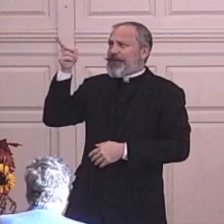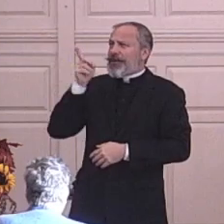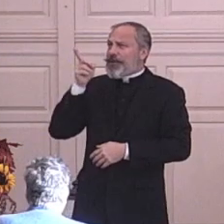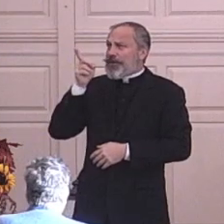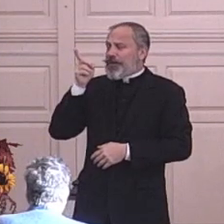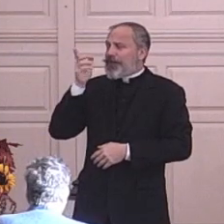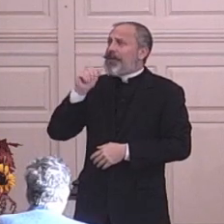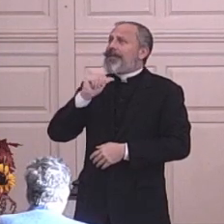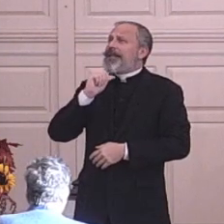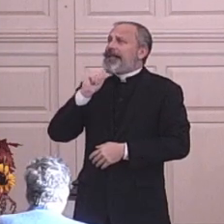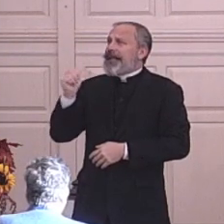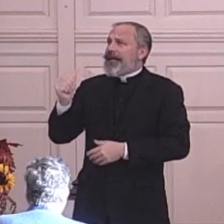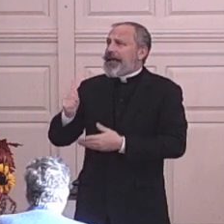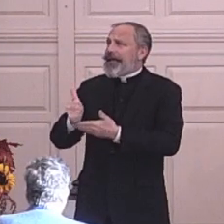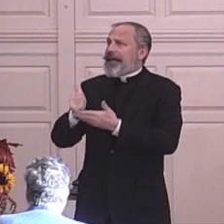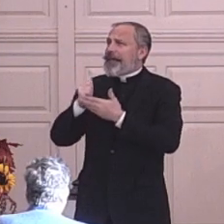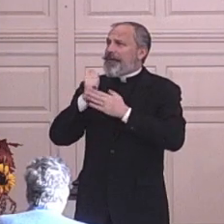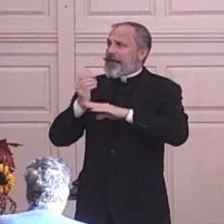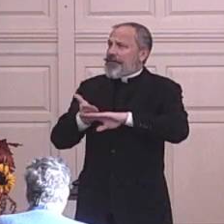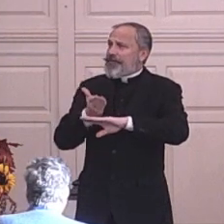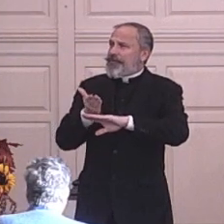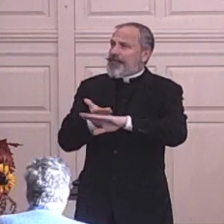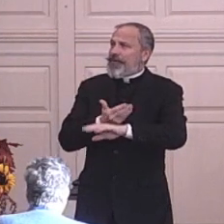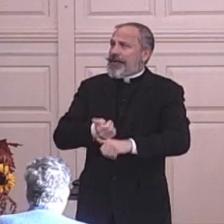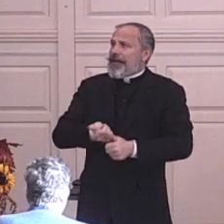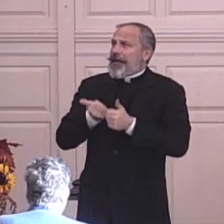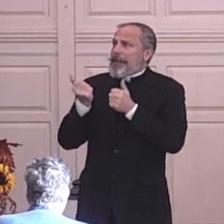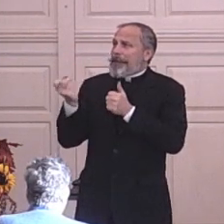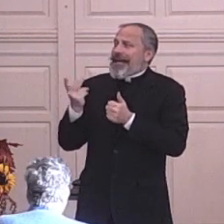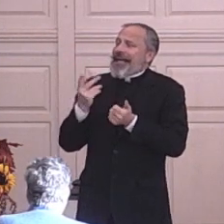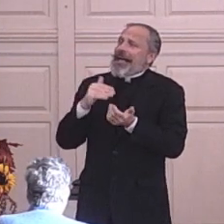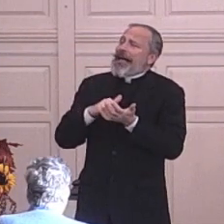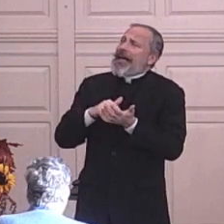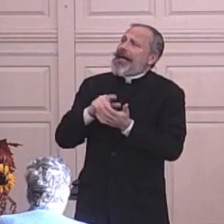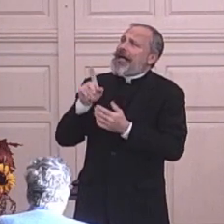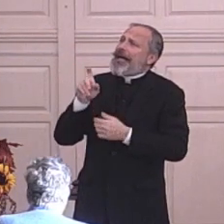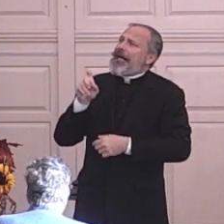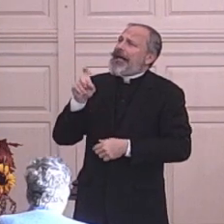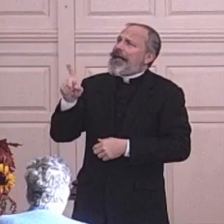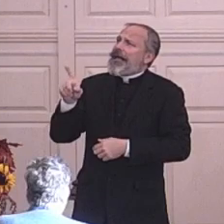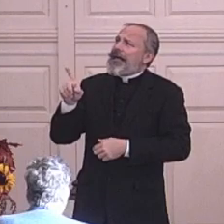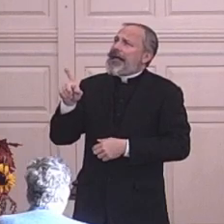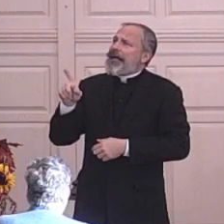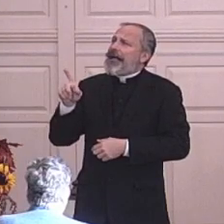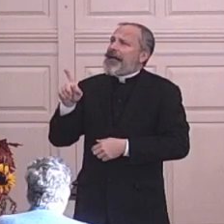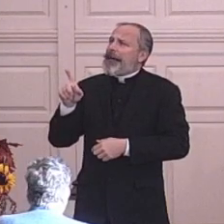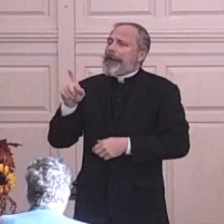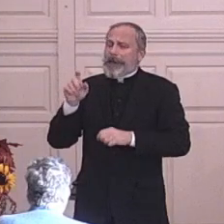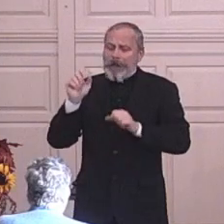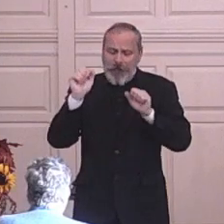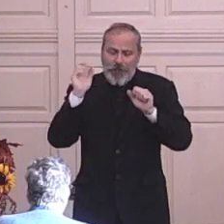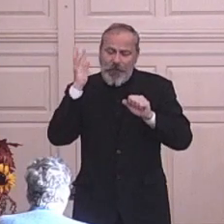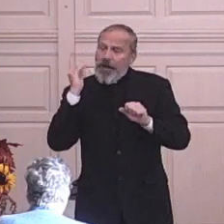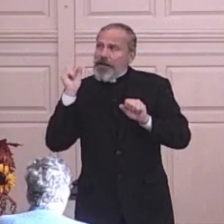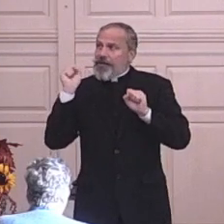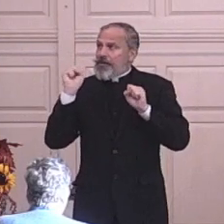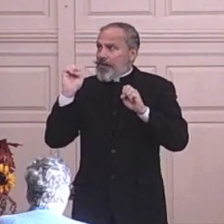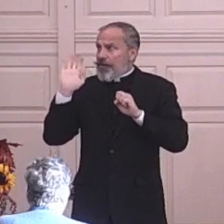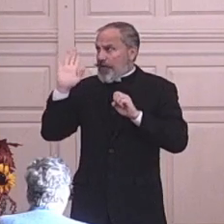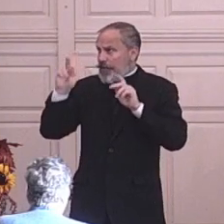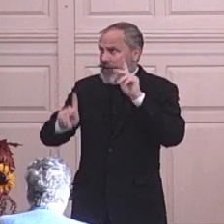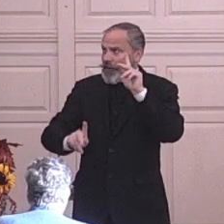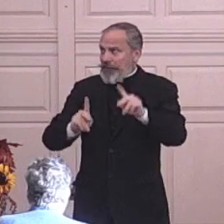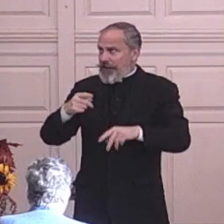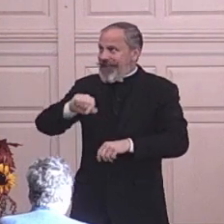restore again our life, that your people may rejoice in you.